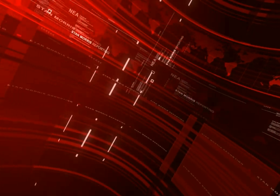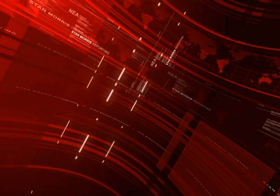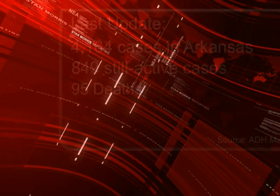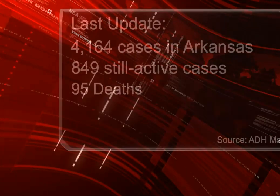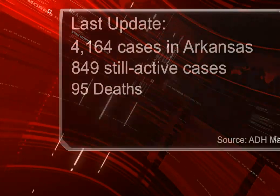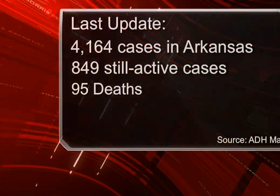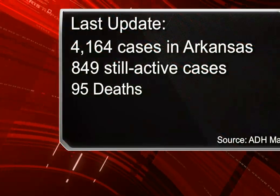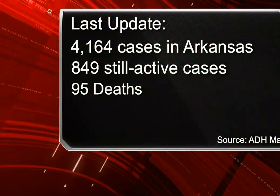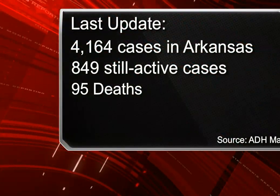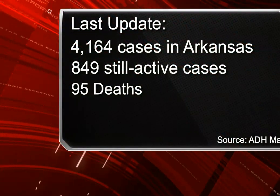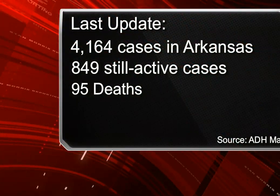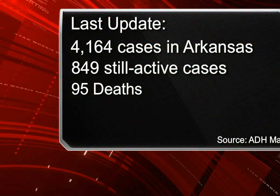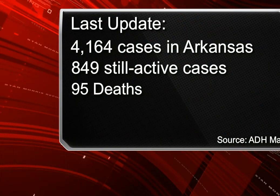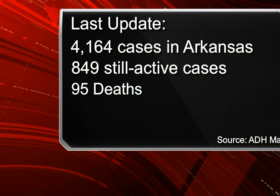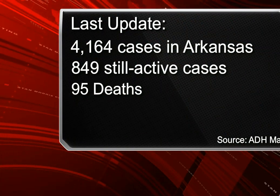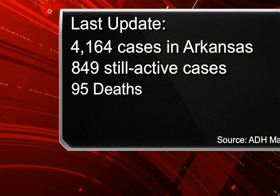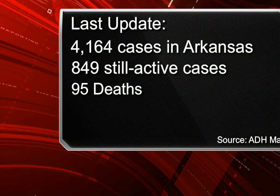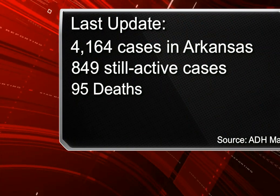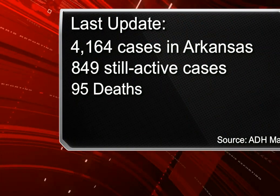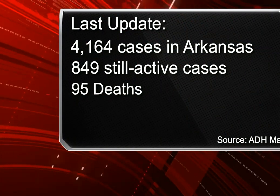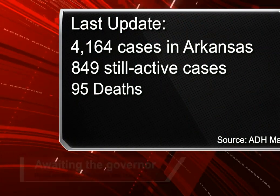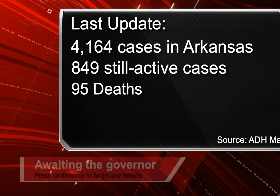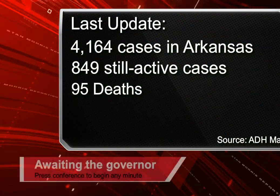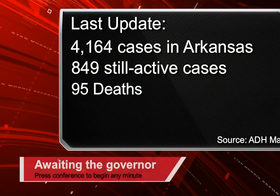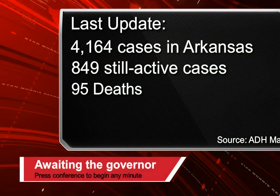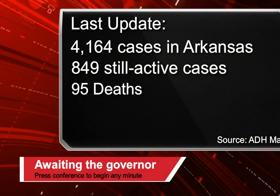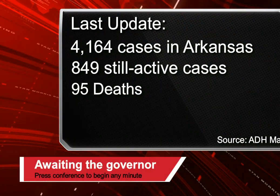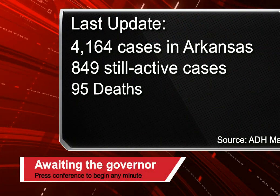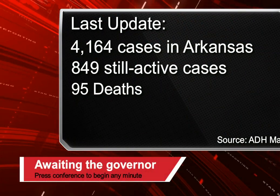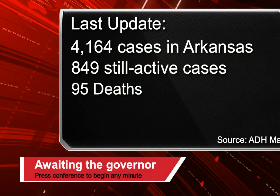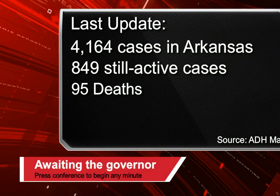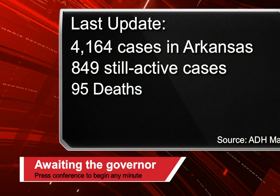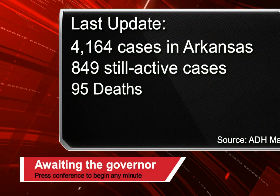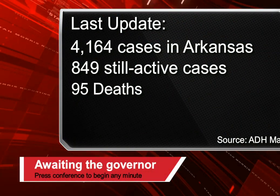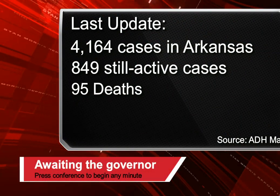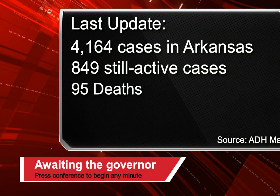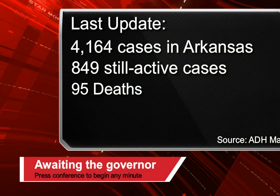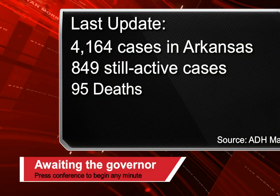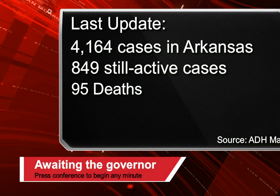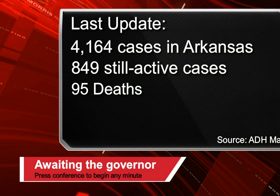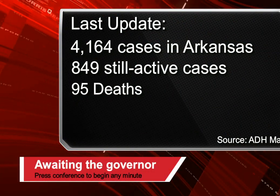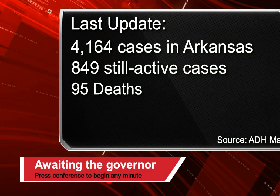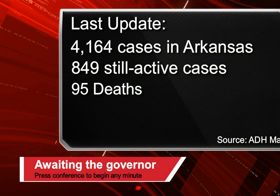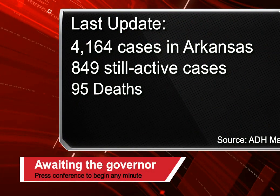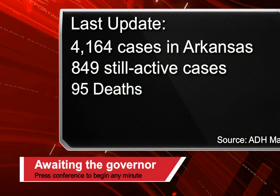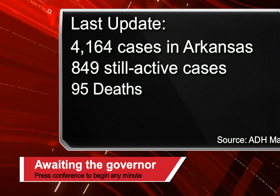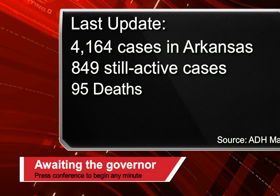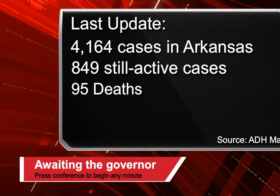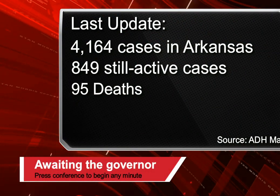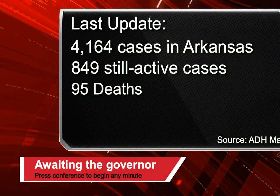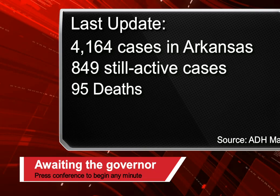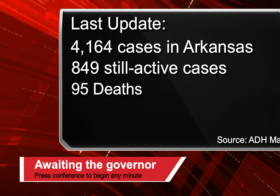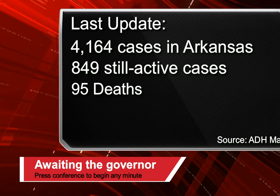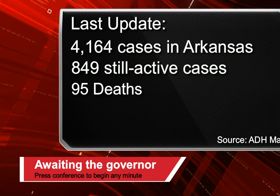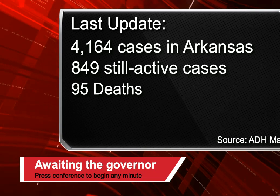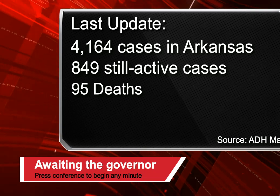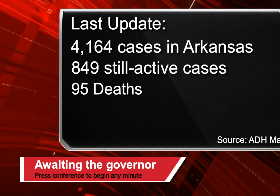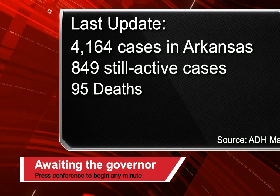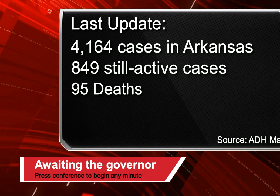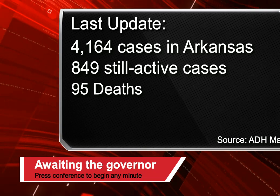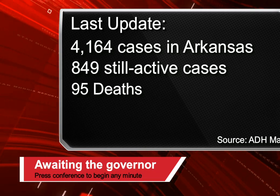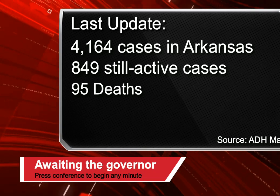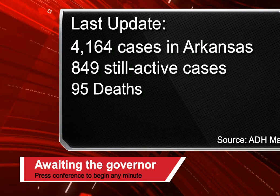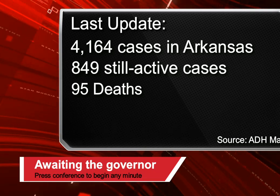Until then, we're going to give you a quick update on where the numbers are at right now in Arkansas. 4,164 cases, 849